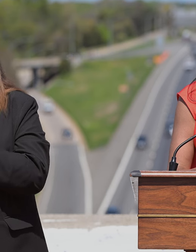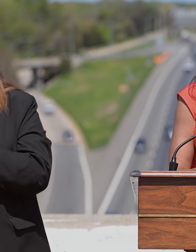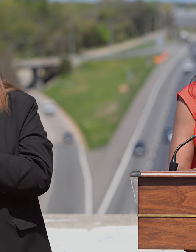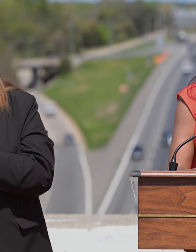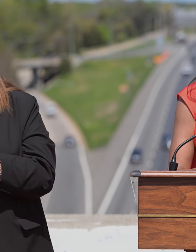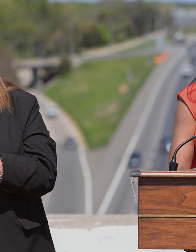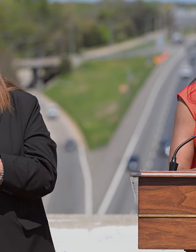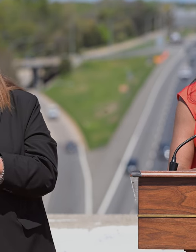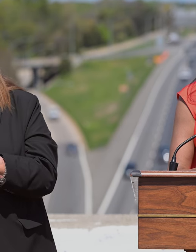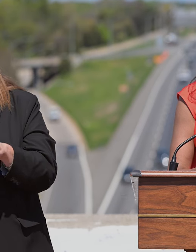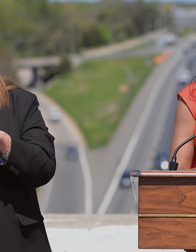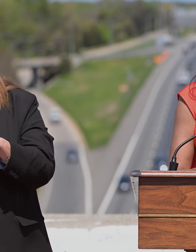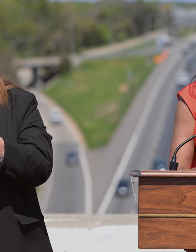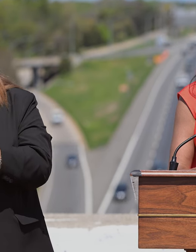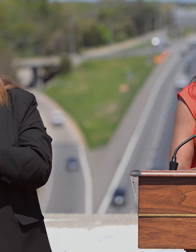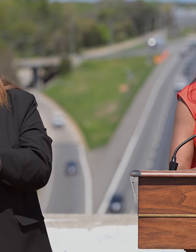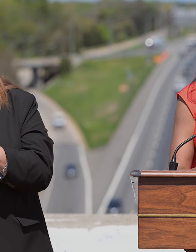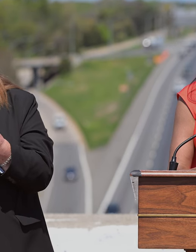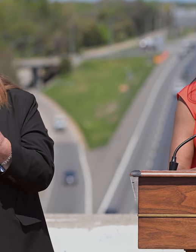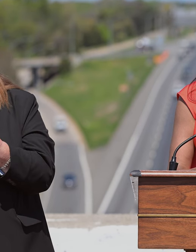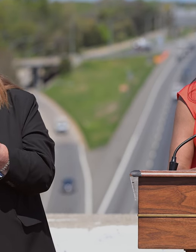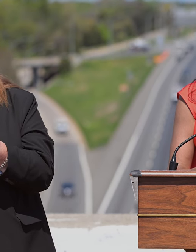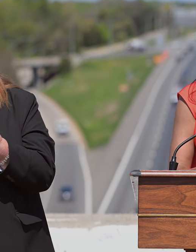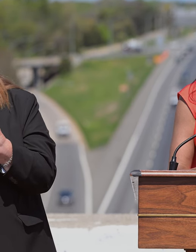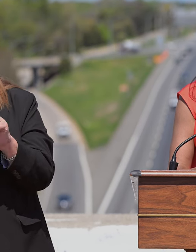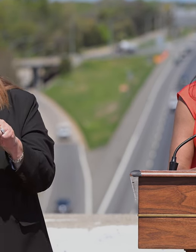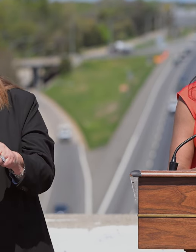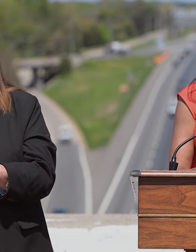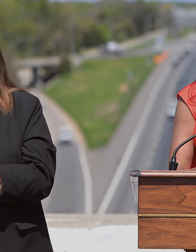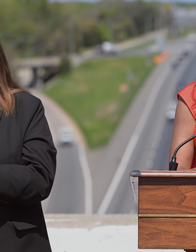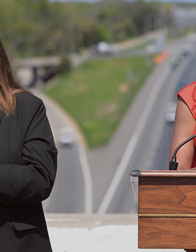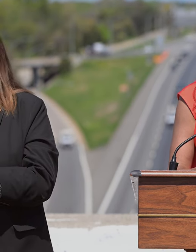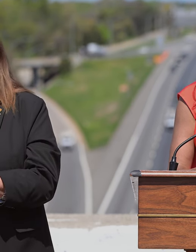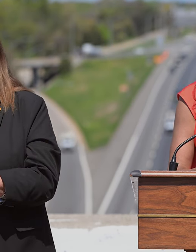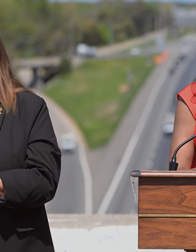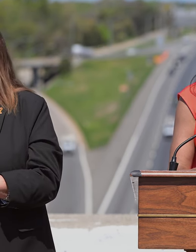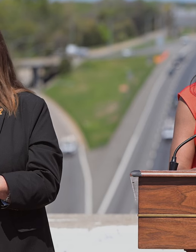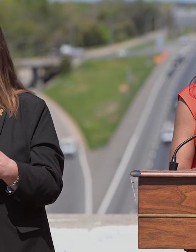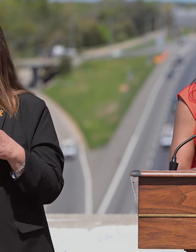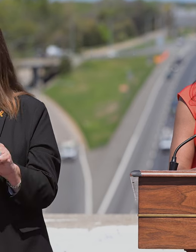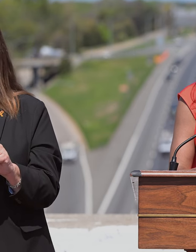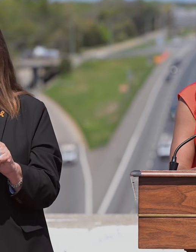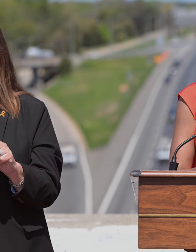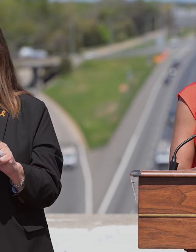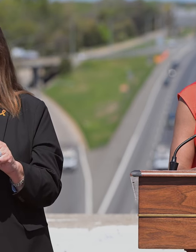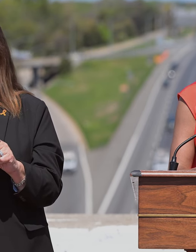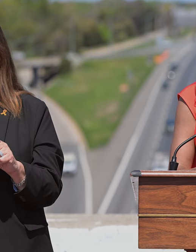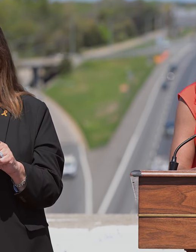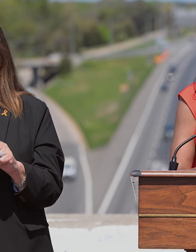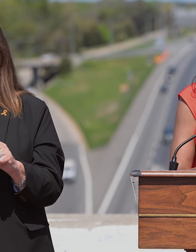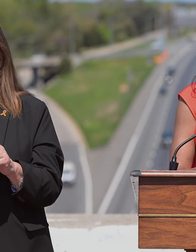2024 National Work Zone Awareness Week possible. Maryland is proud to have the opportunity to host